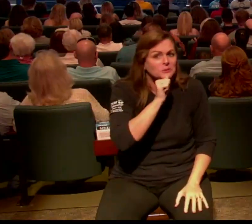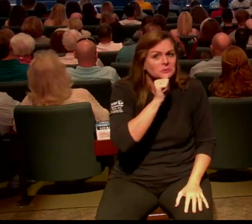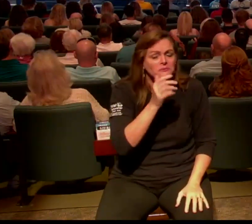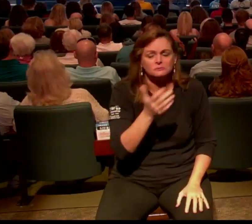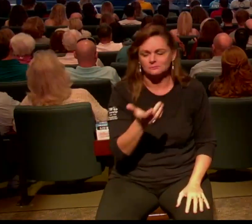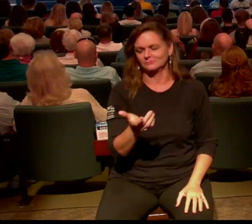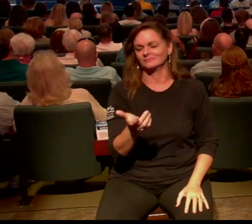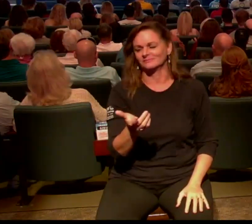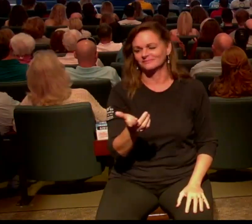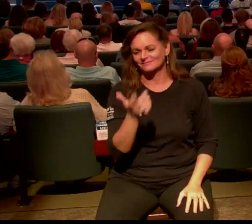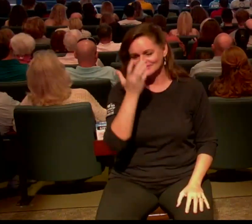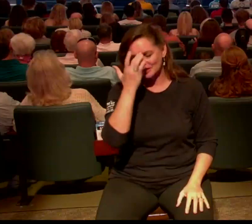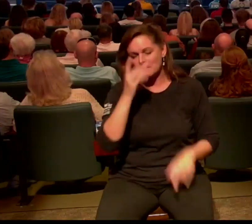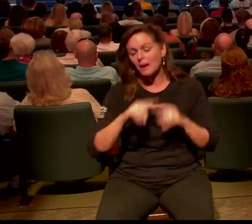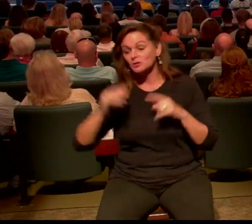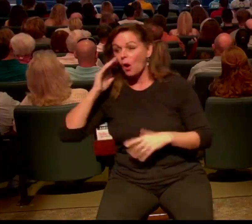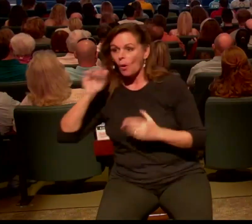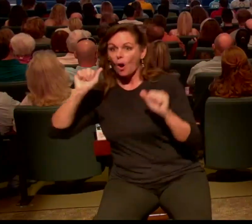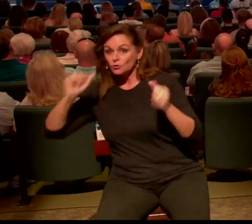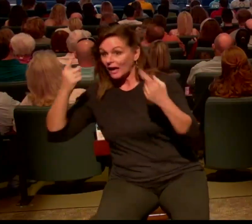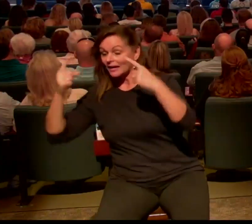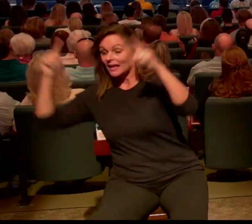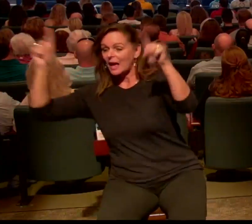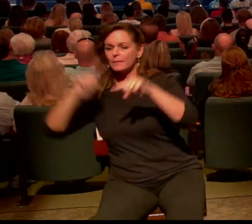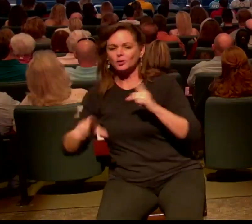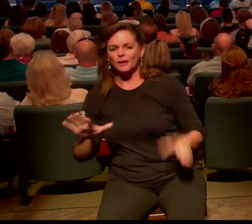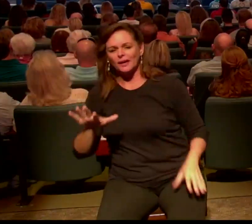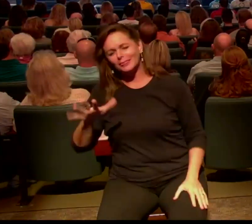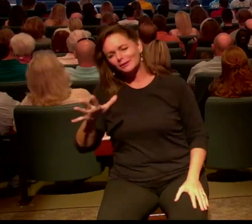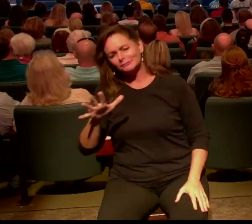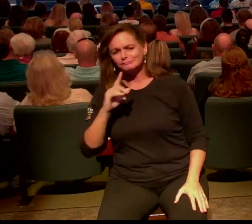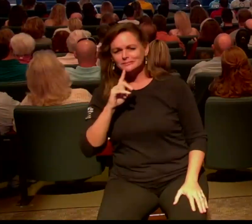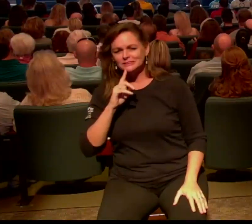and it's wonderful, but you'll be a hair disappointed.